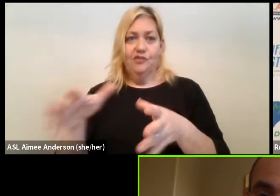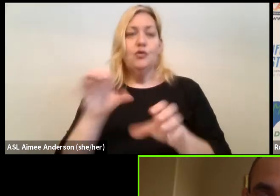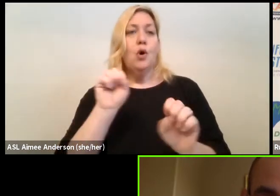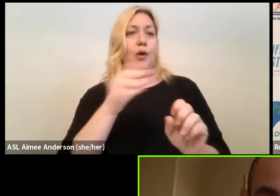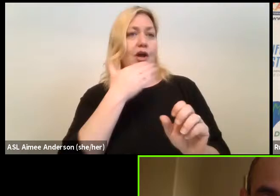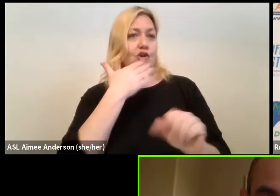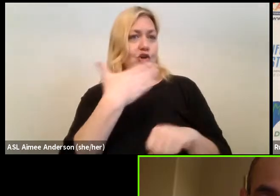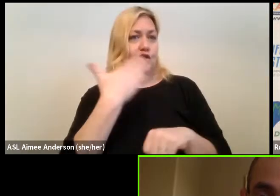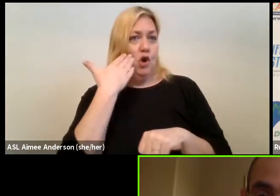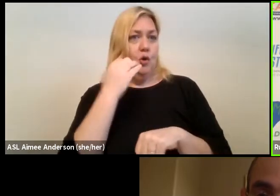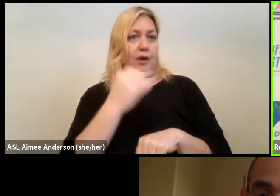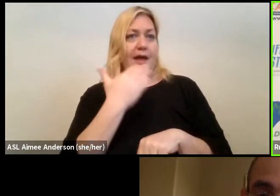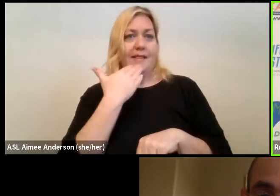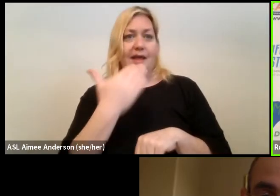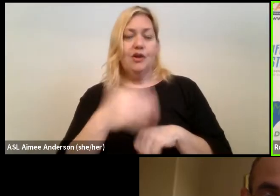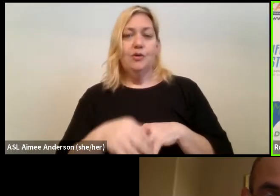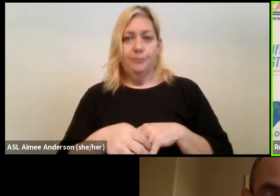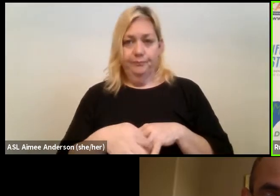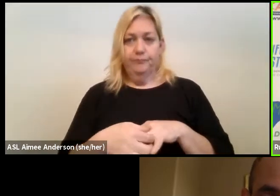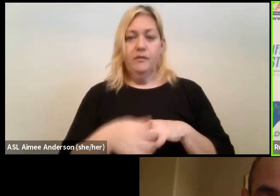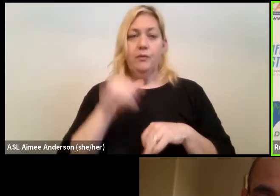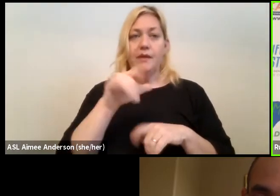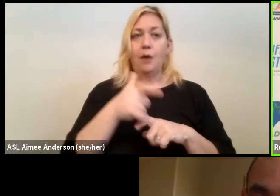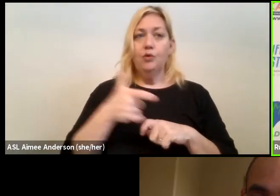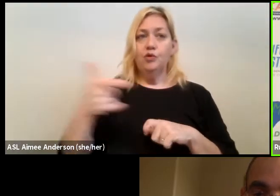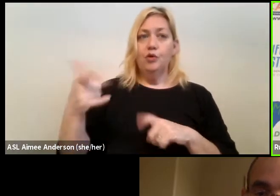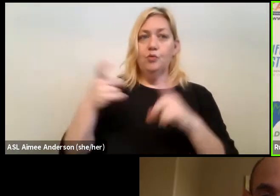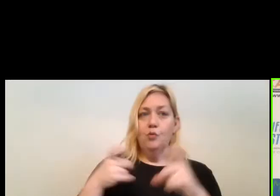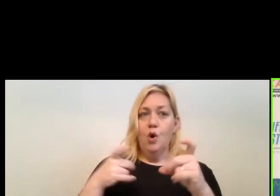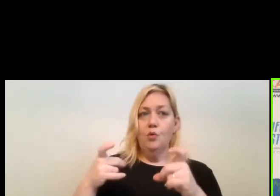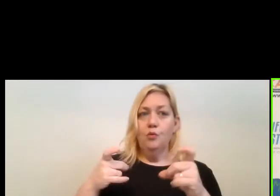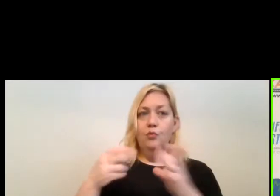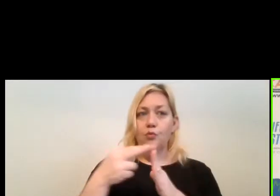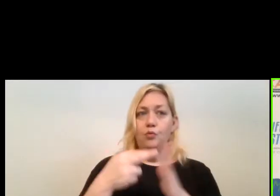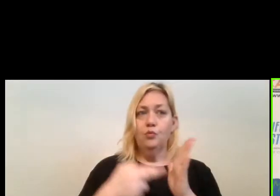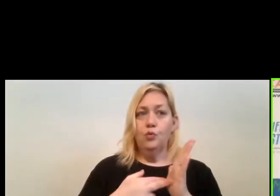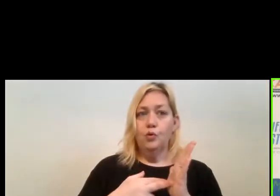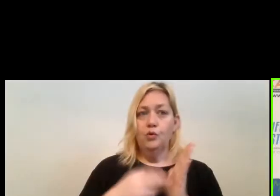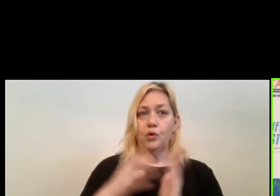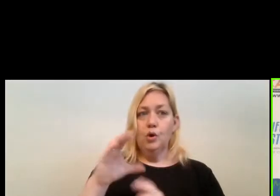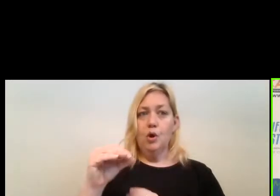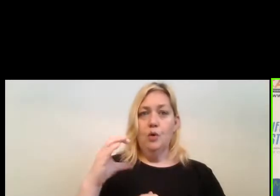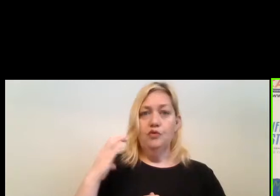you. With that, we'll turn it over to our rules lead co-chairs.